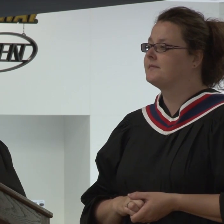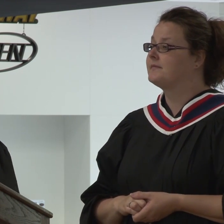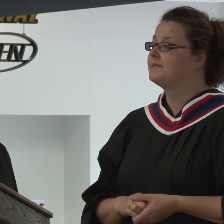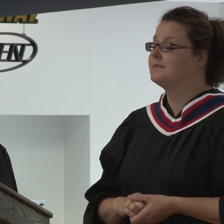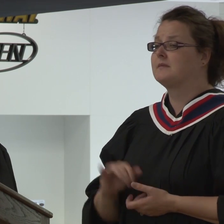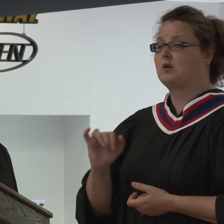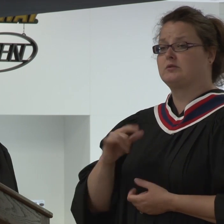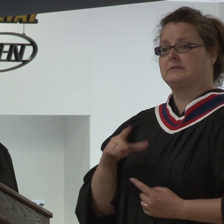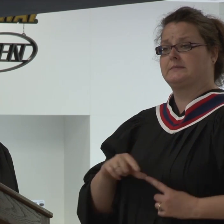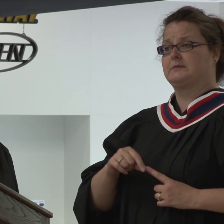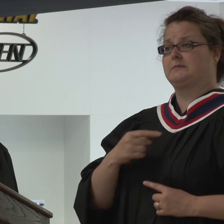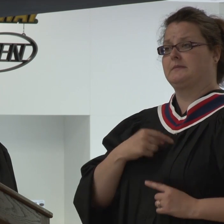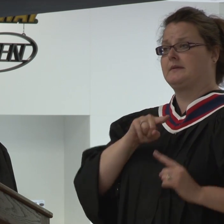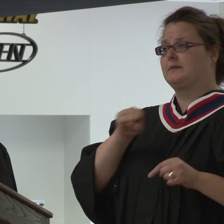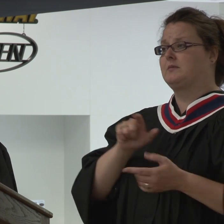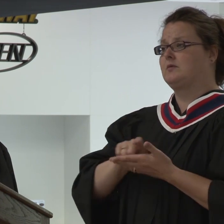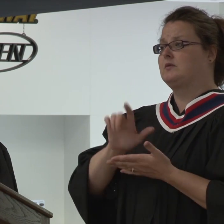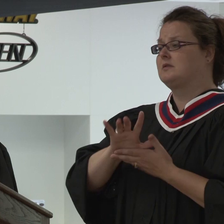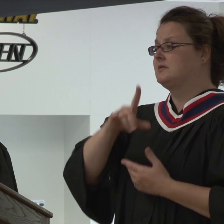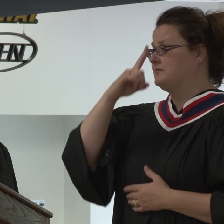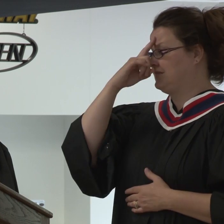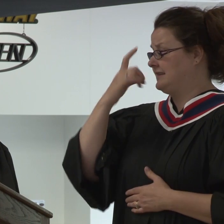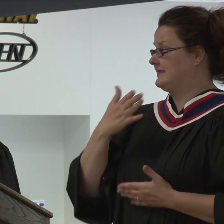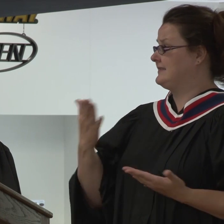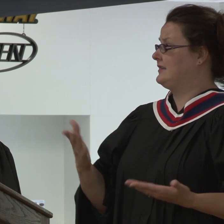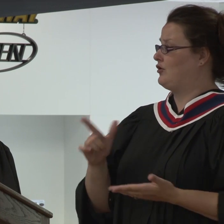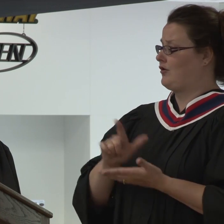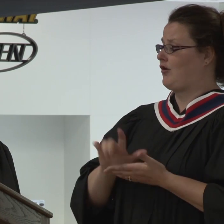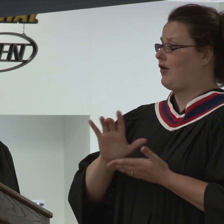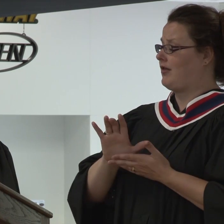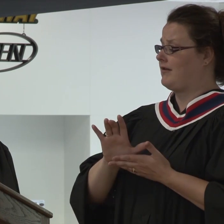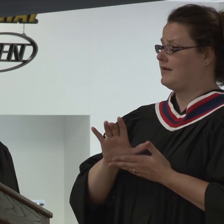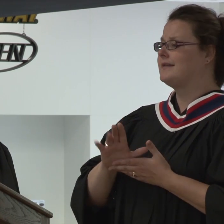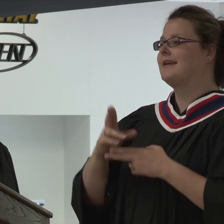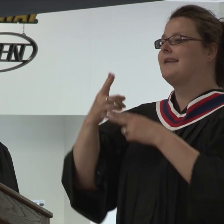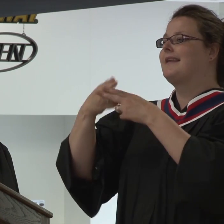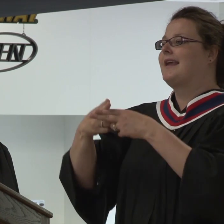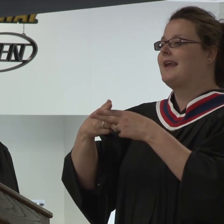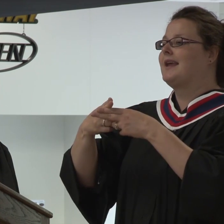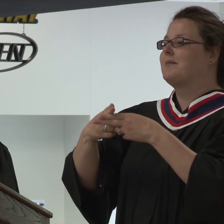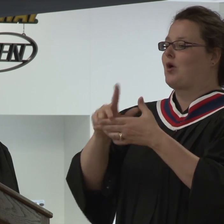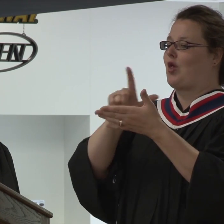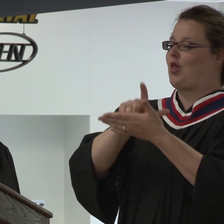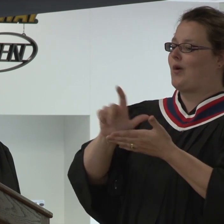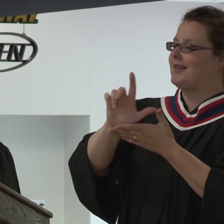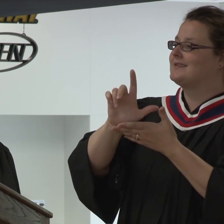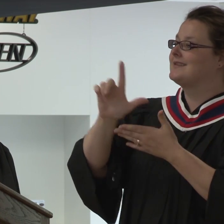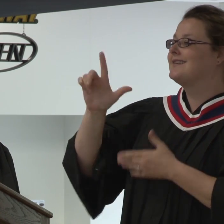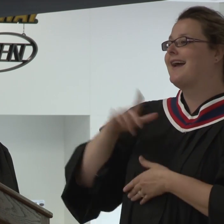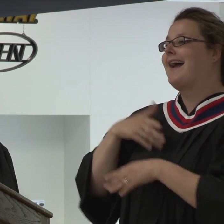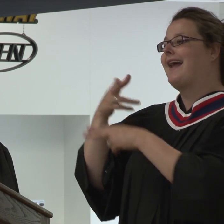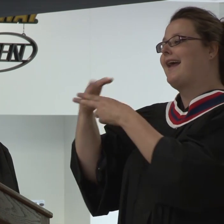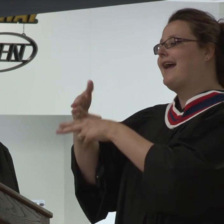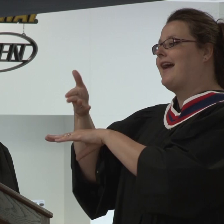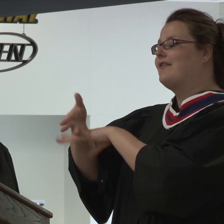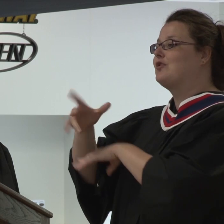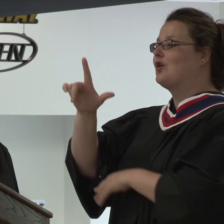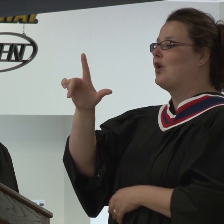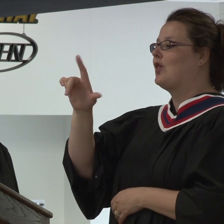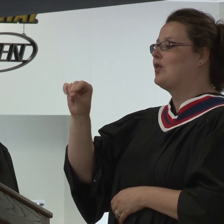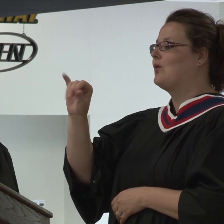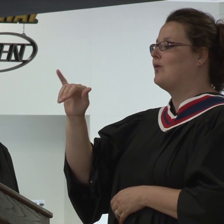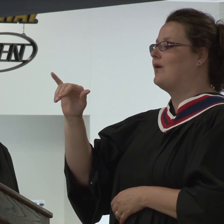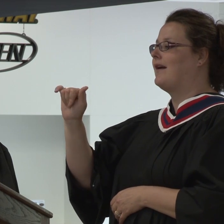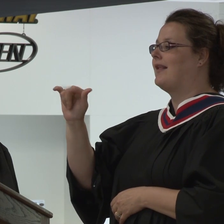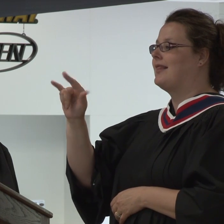at Loyalist College because your college is named after the Loyalists, who were recognized for their